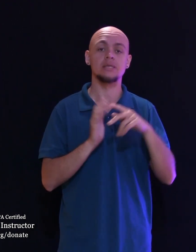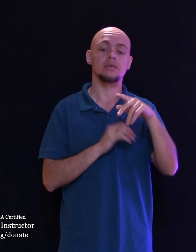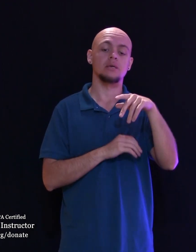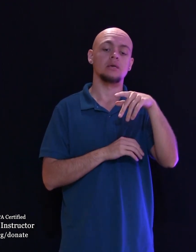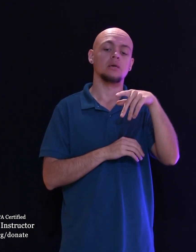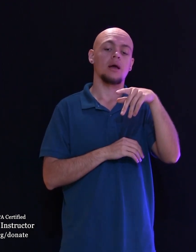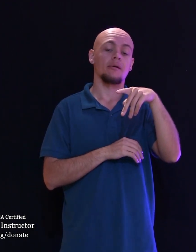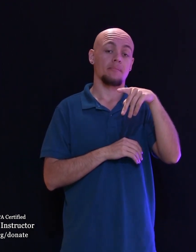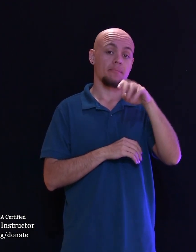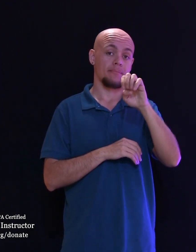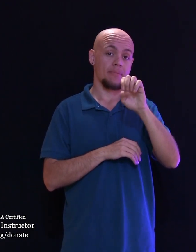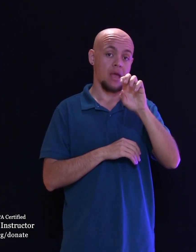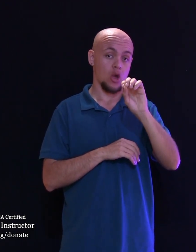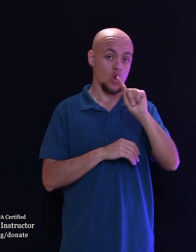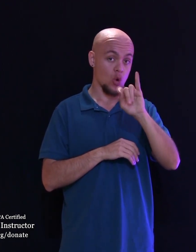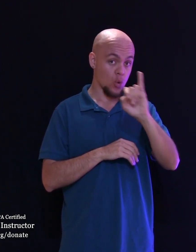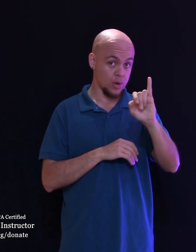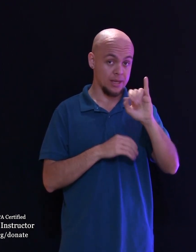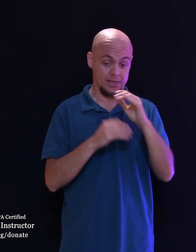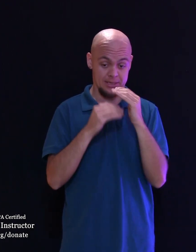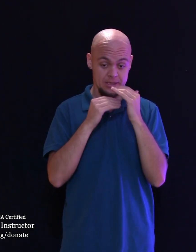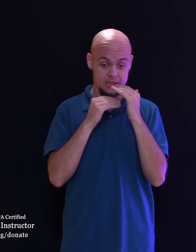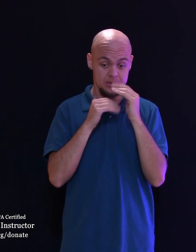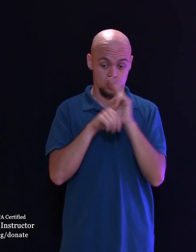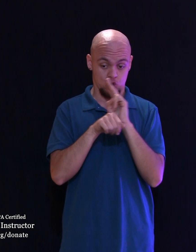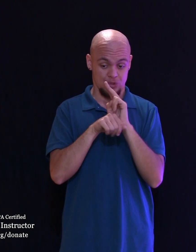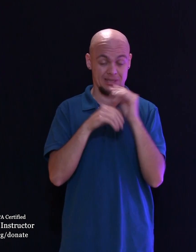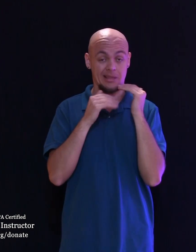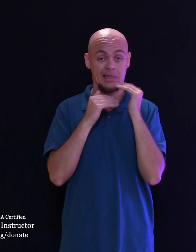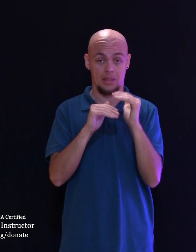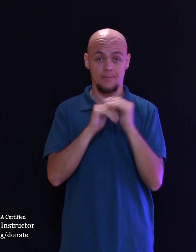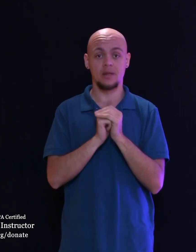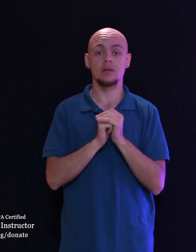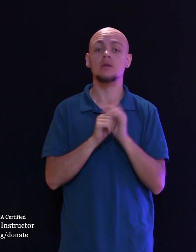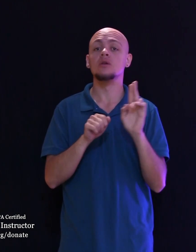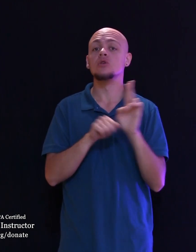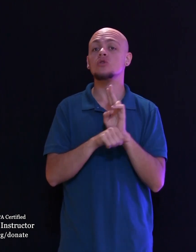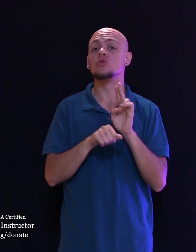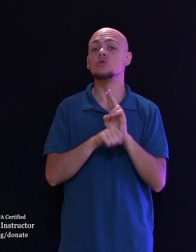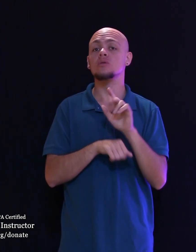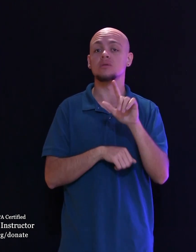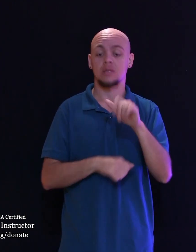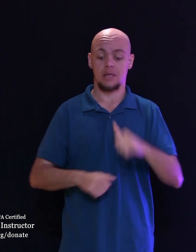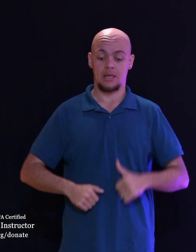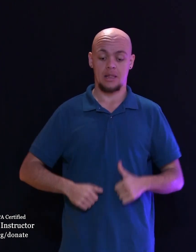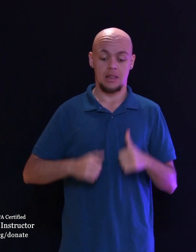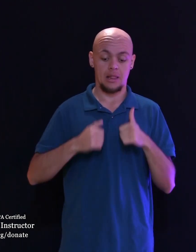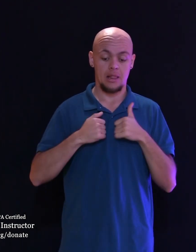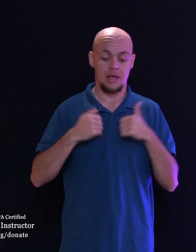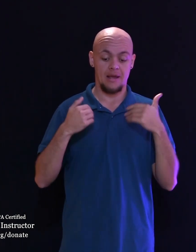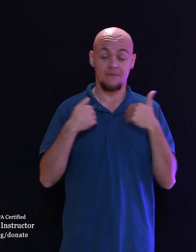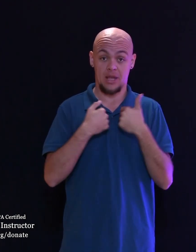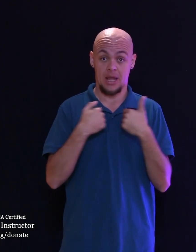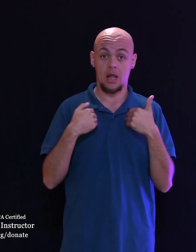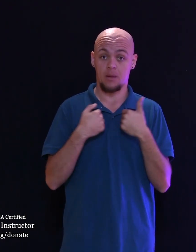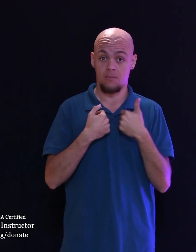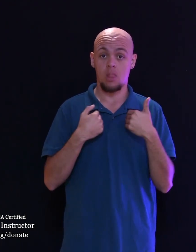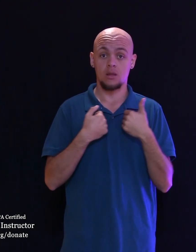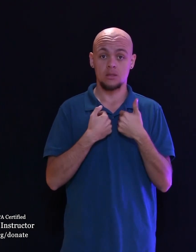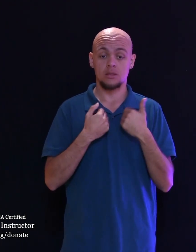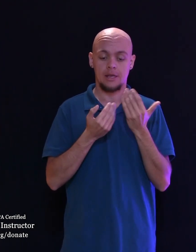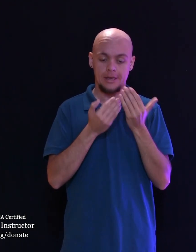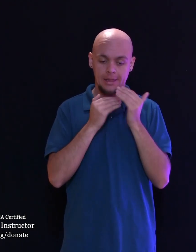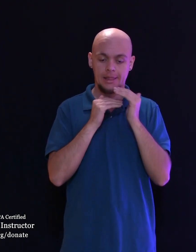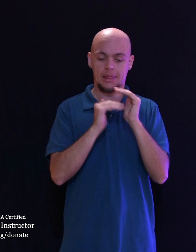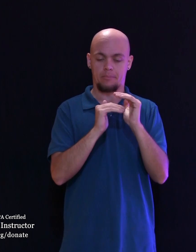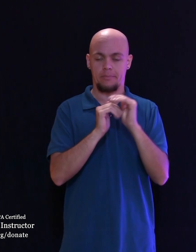use of peyote in religious ceremonies is very restricted. The use of live animals in